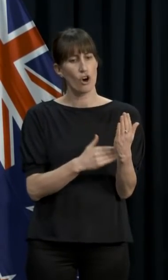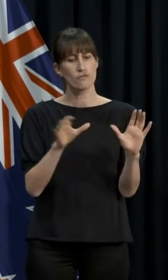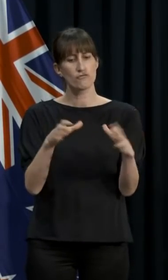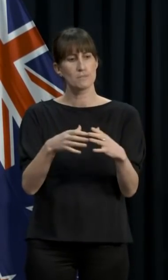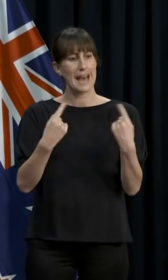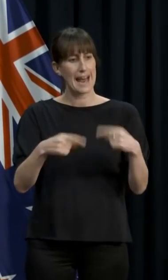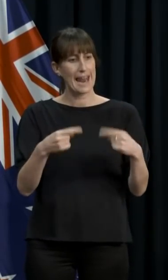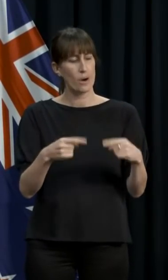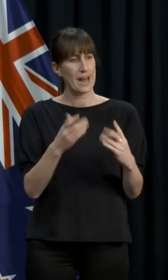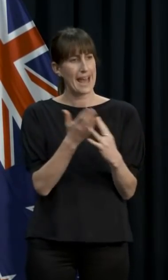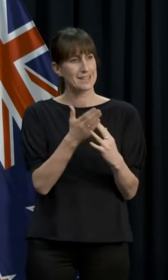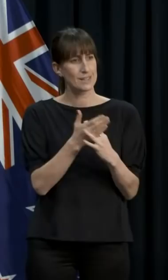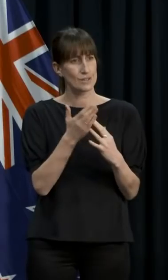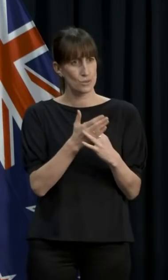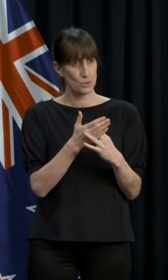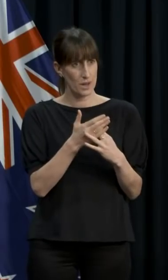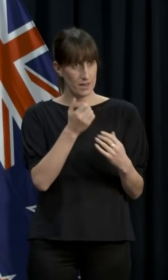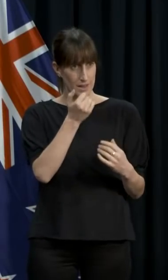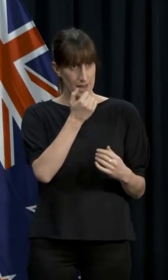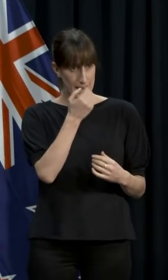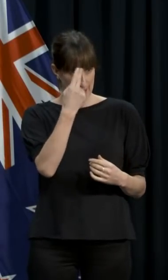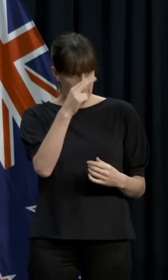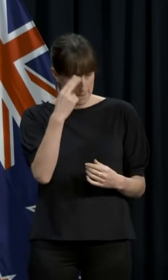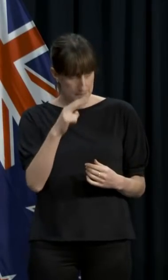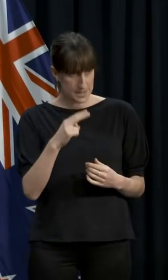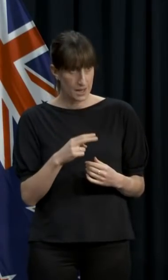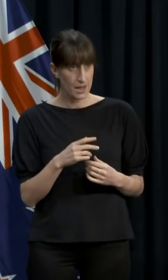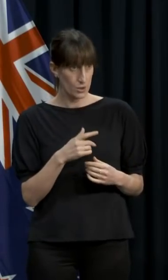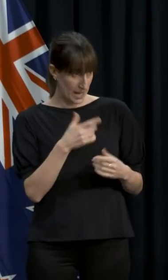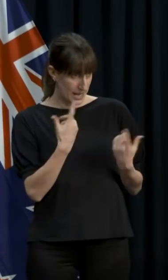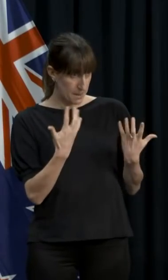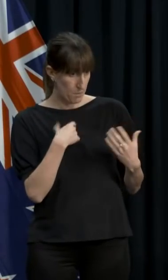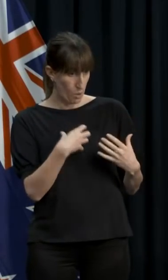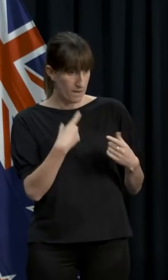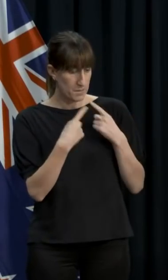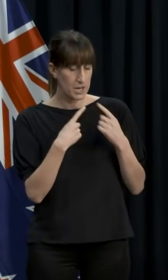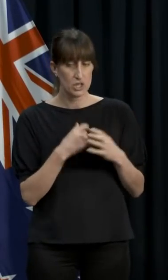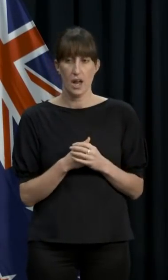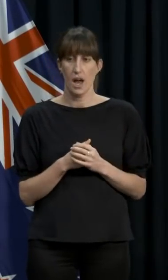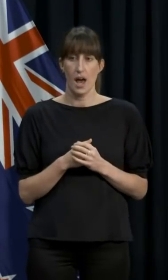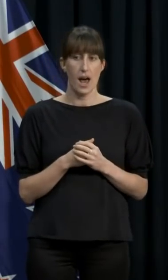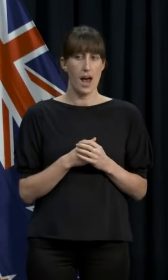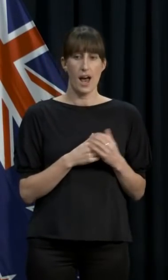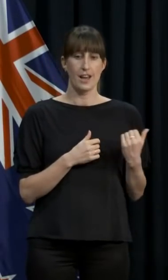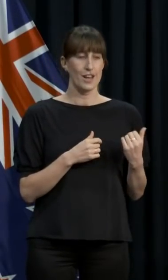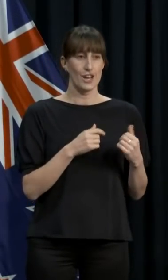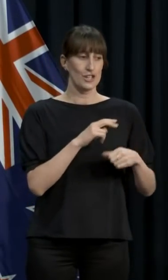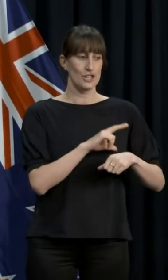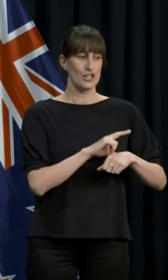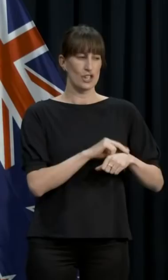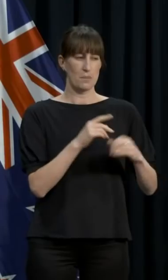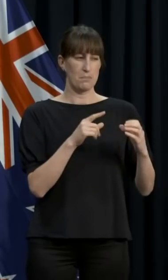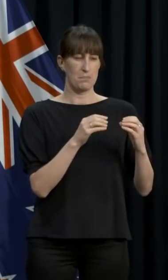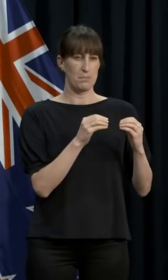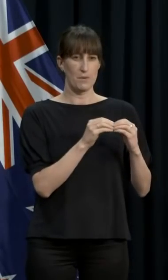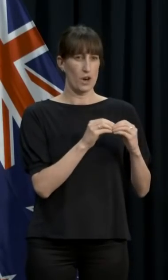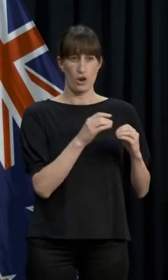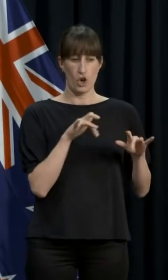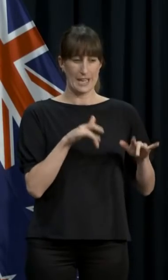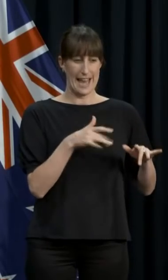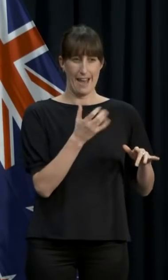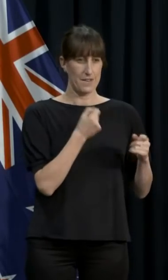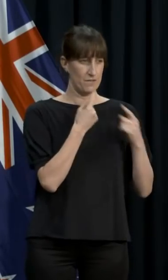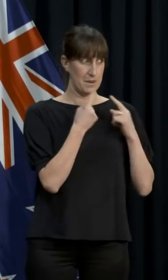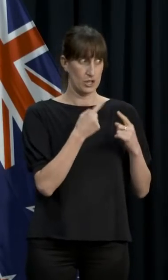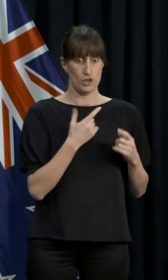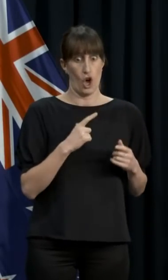taken anyone off the list? I haven't been briefed. I don't know whether Dr. Bloomfield's in a position after only being back for a few hours. Not yet, but we'll certainly come back to you